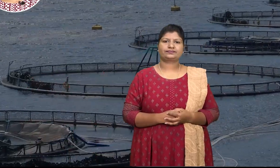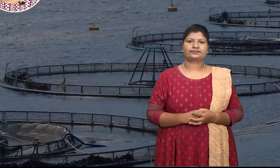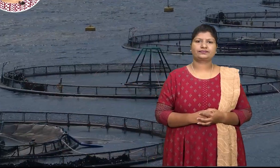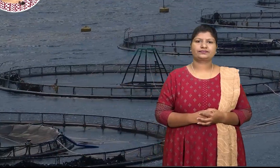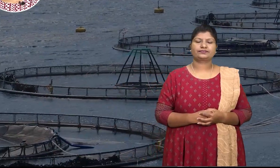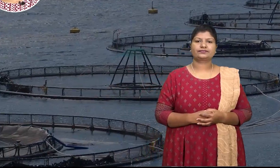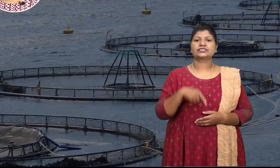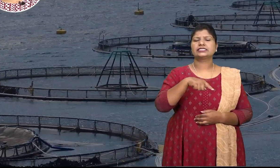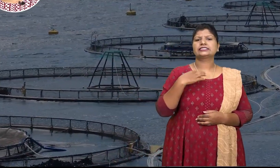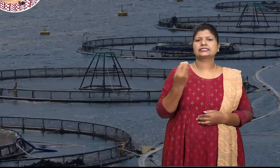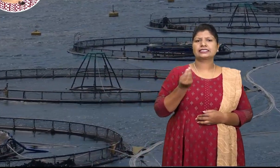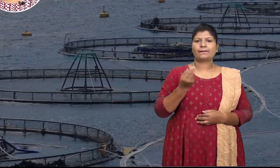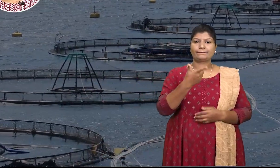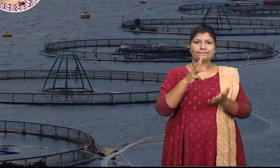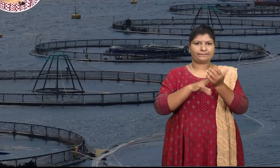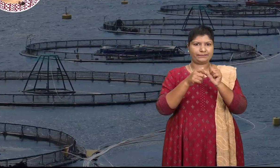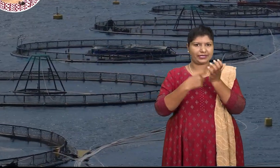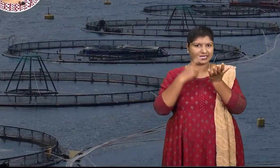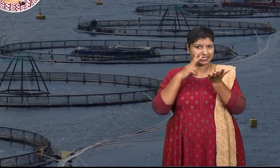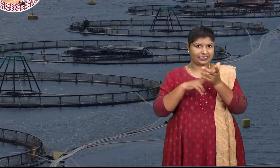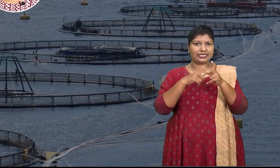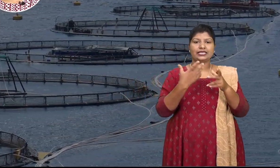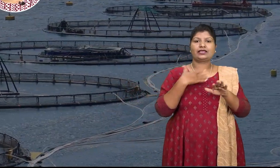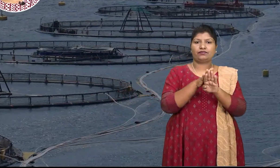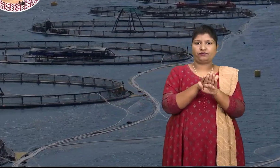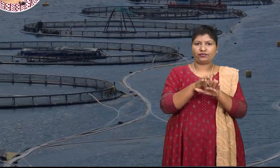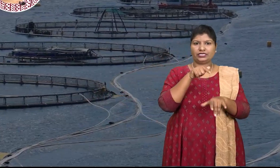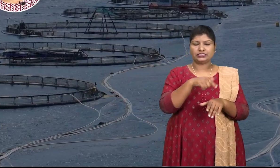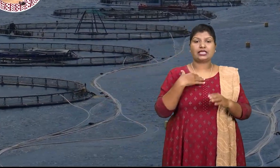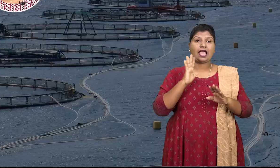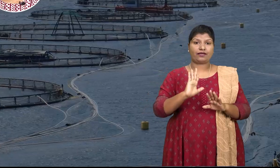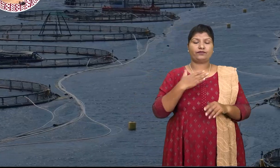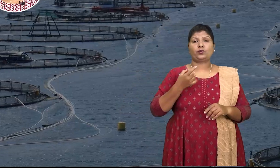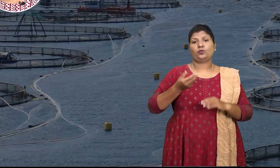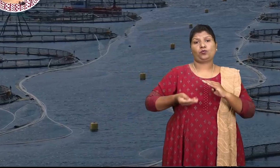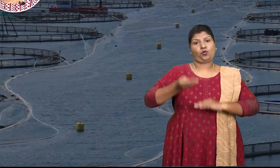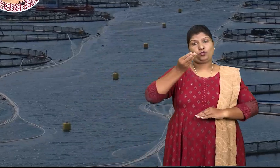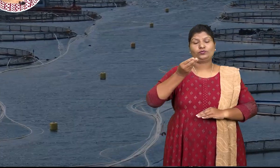Some marine fishes of high economical value